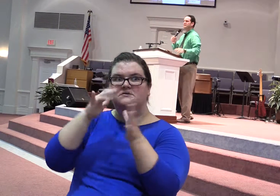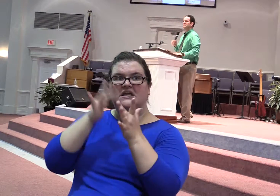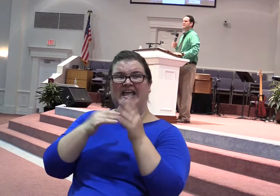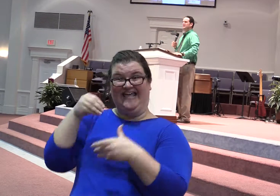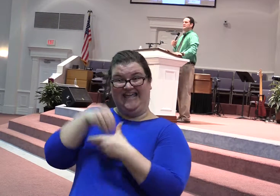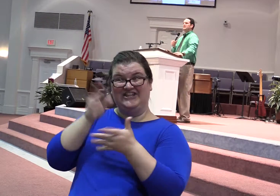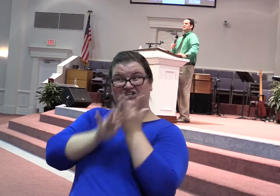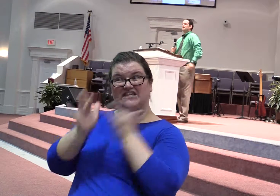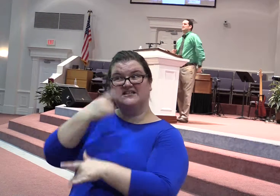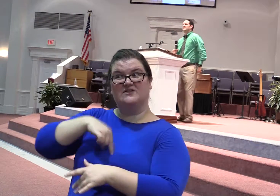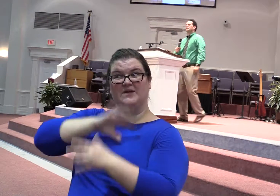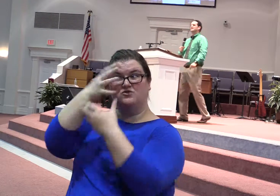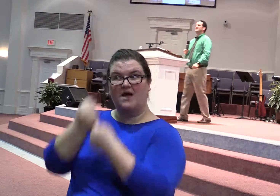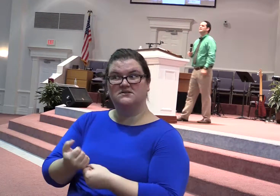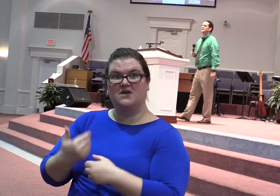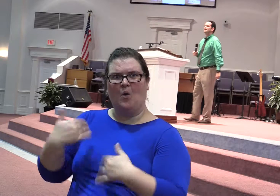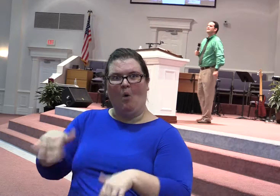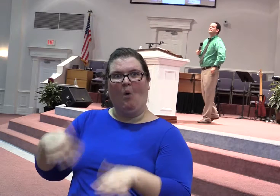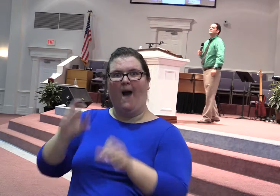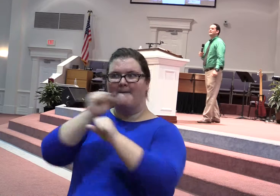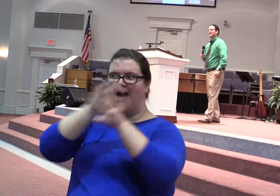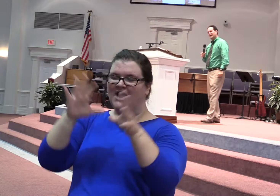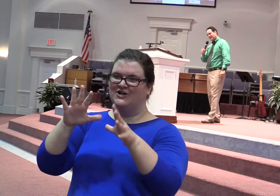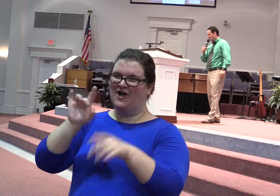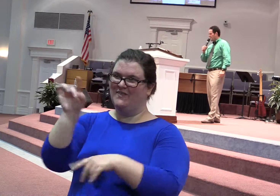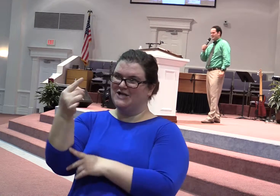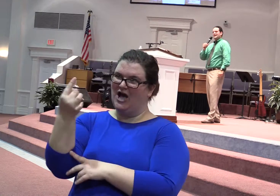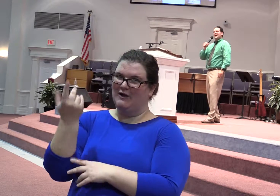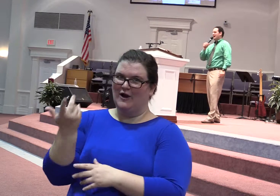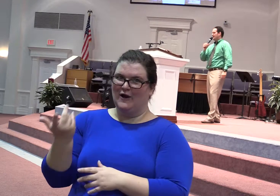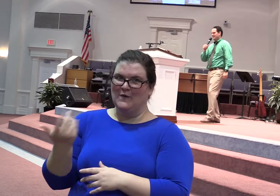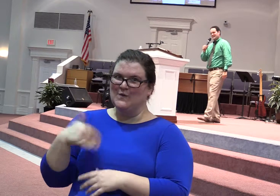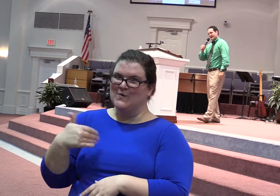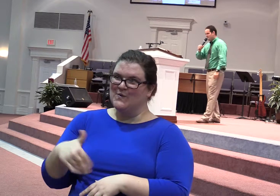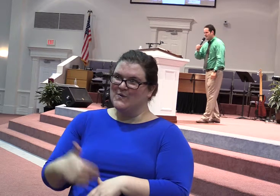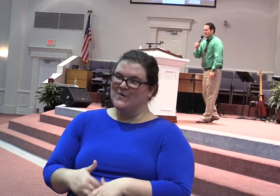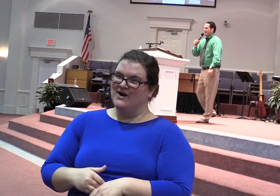trust. Come on. Come on. Hallelujah.